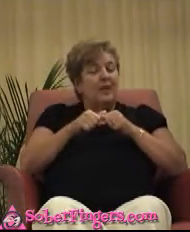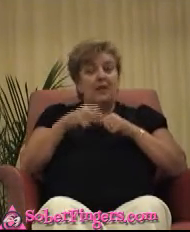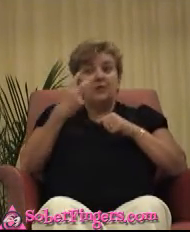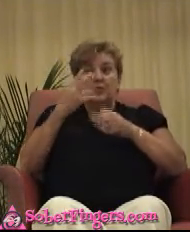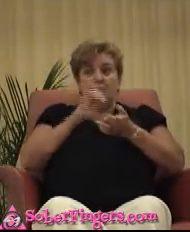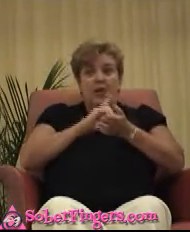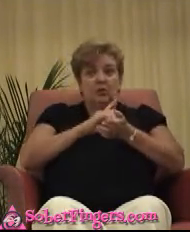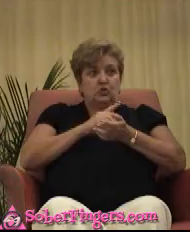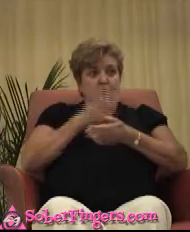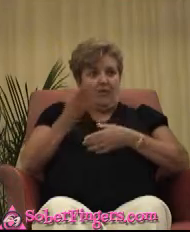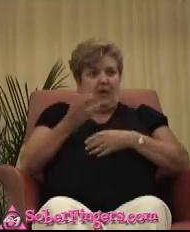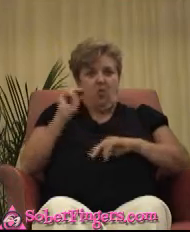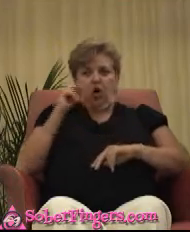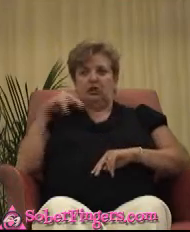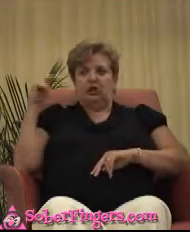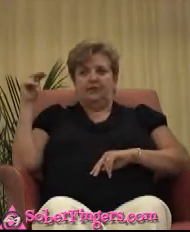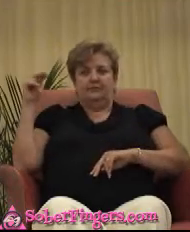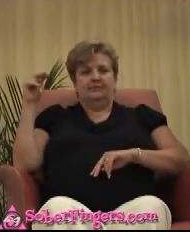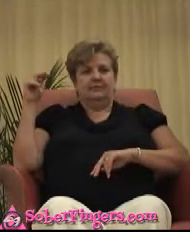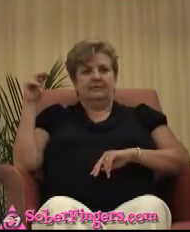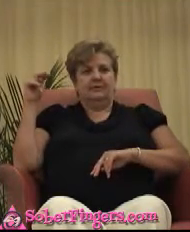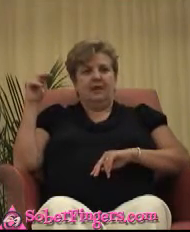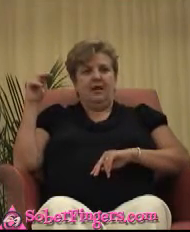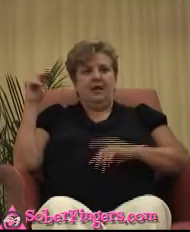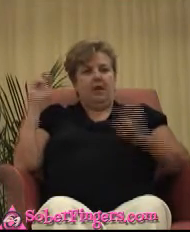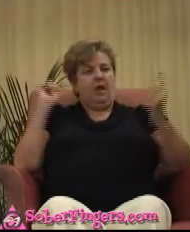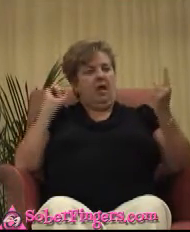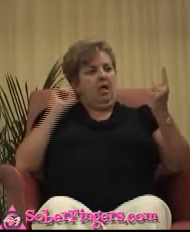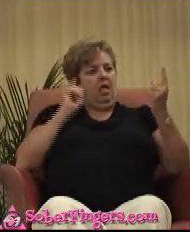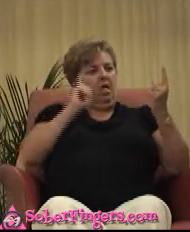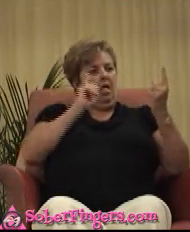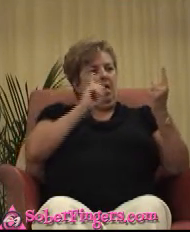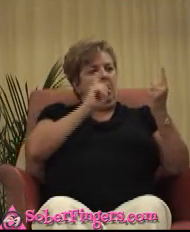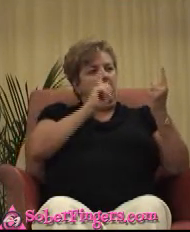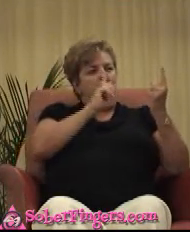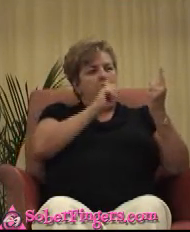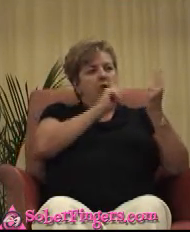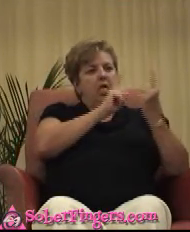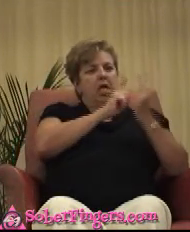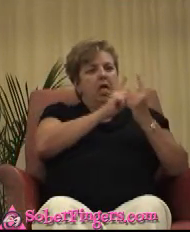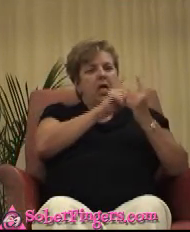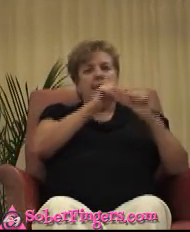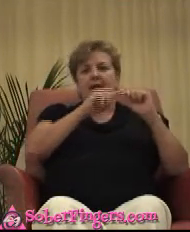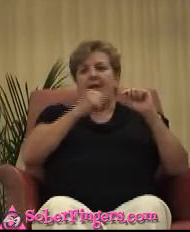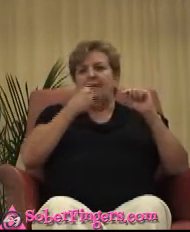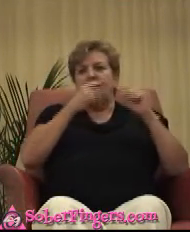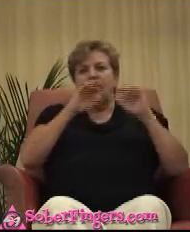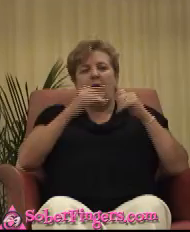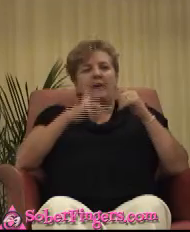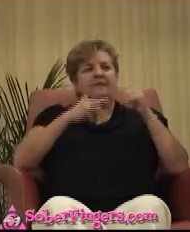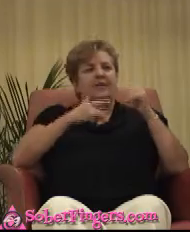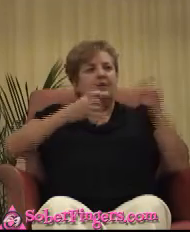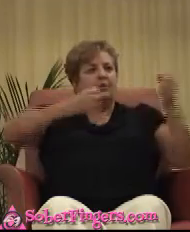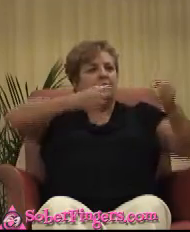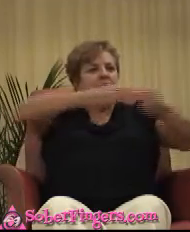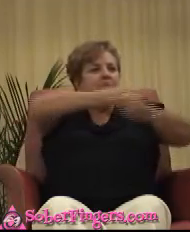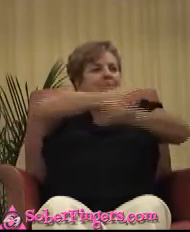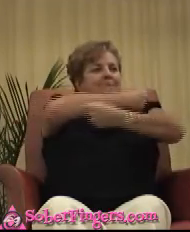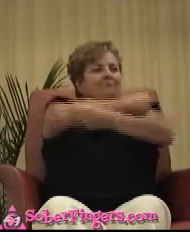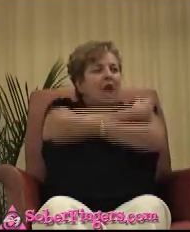over, and I can't tell you what it felt like to put my arms around my daughter and hug her and tell her how much